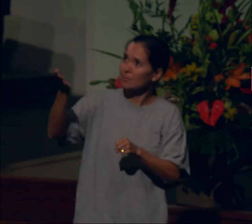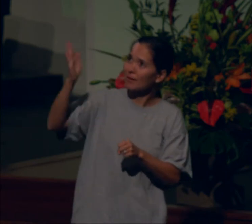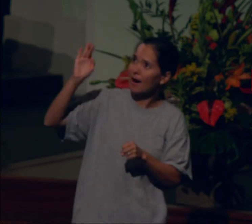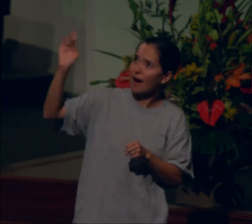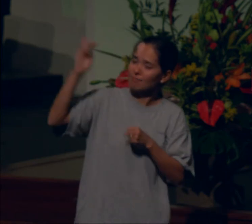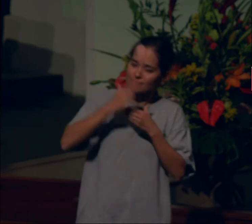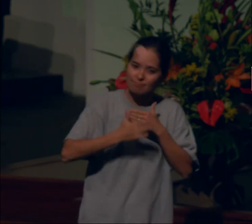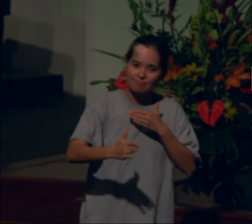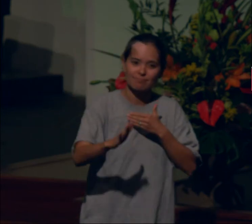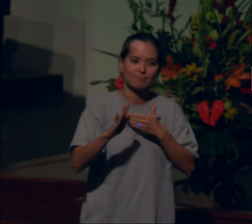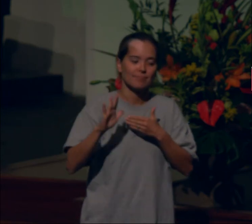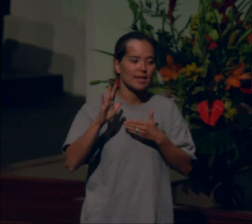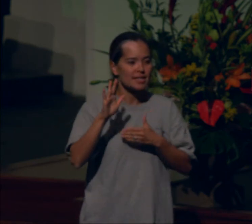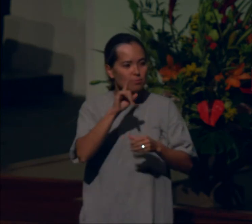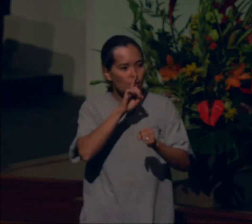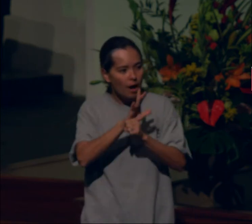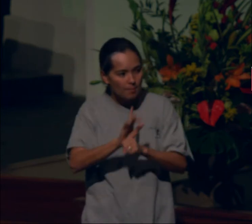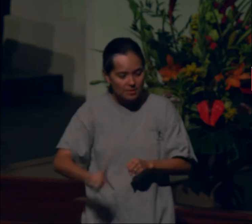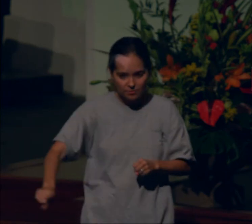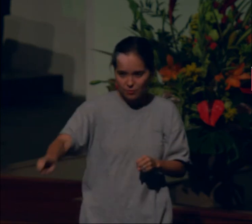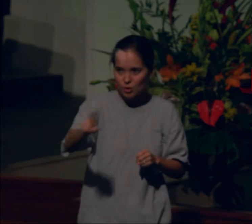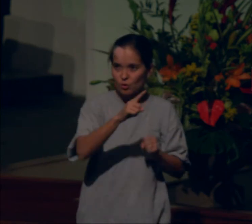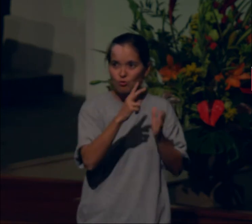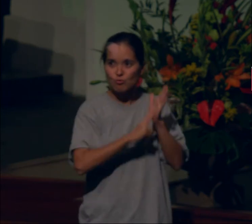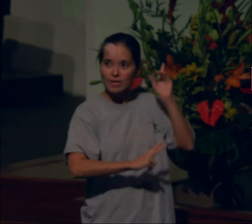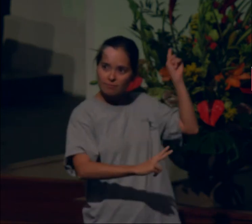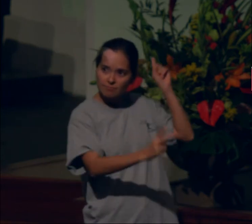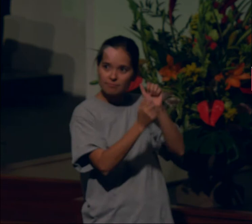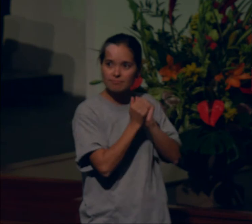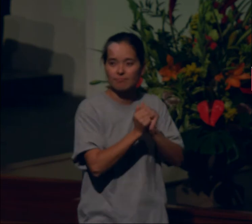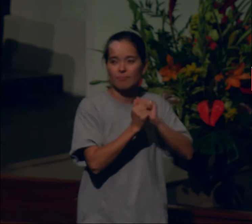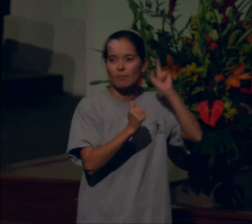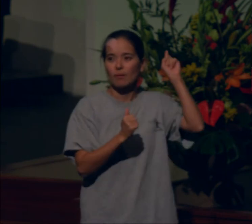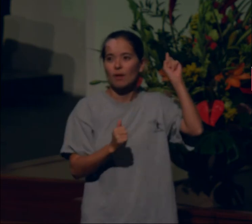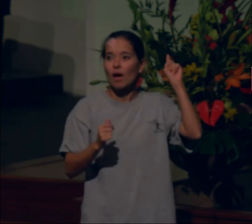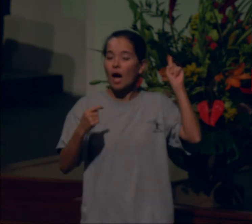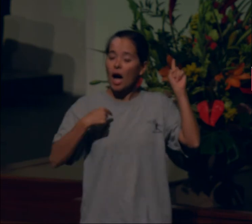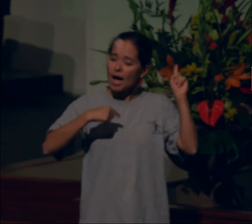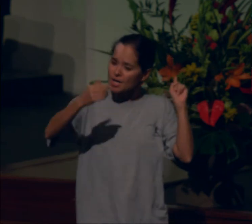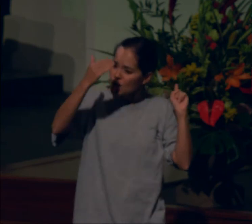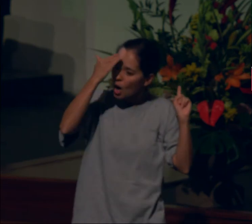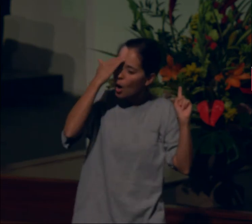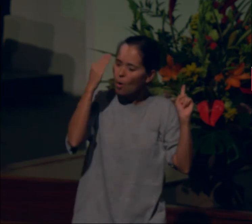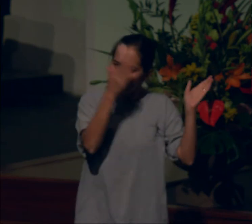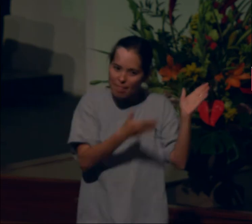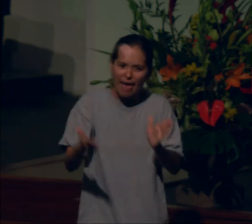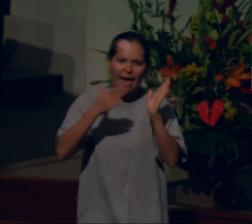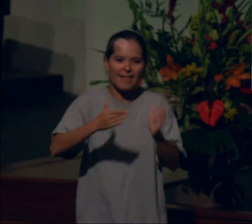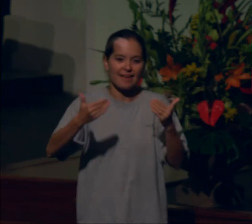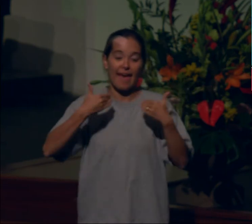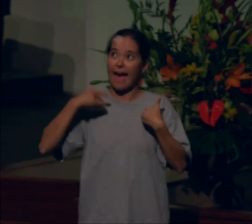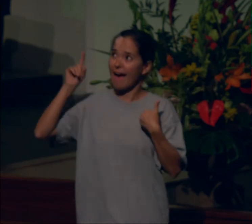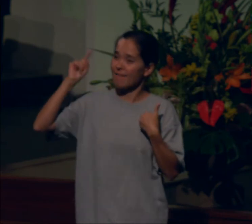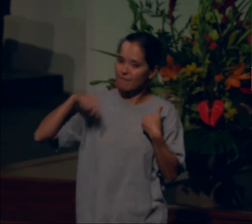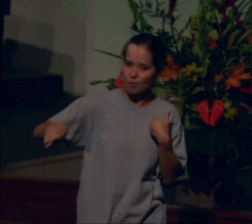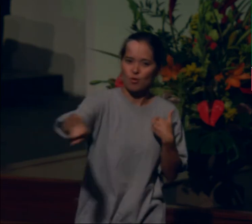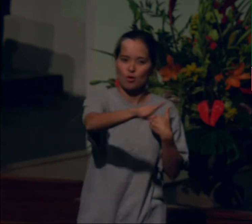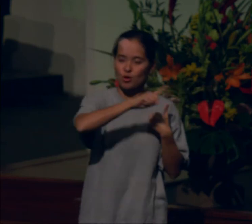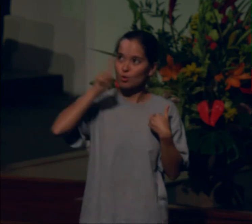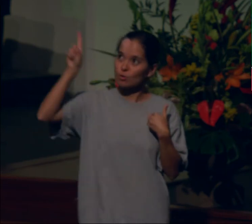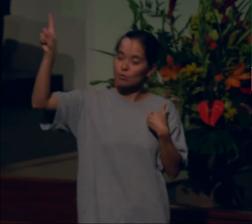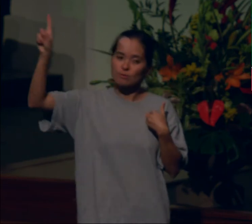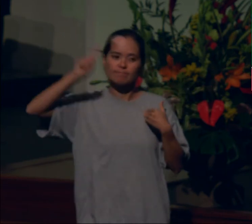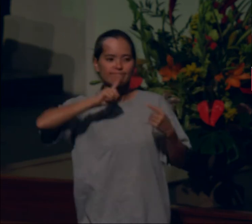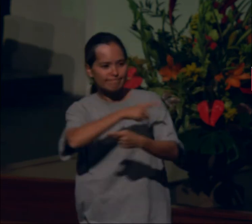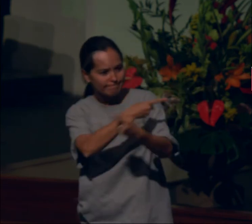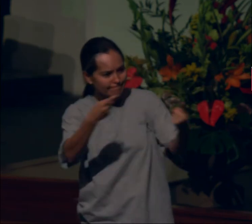forward. Look at the screens if you will. Ready? Read. For I know the plans I have for you, declares